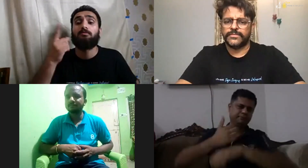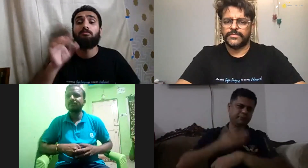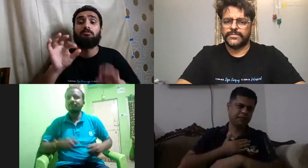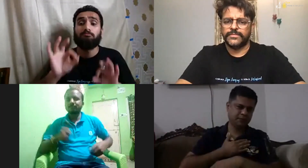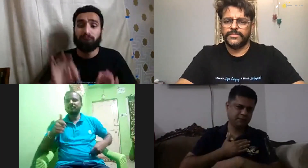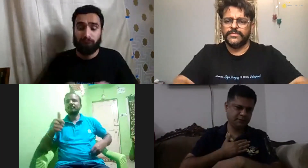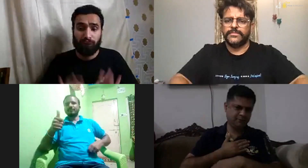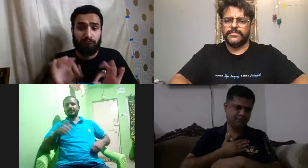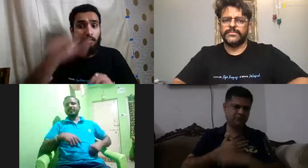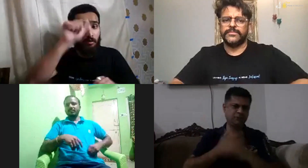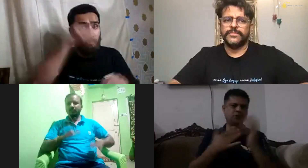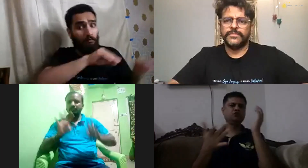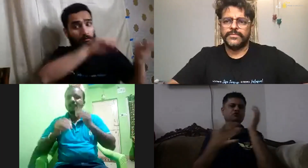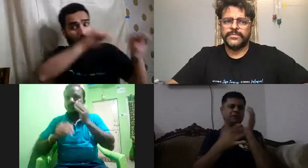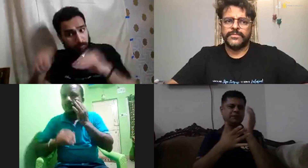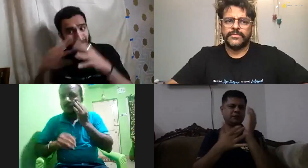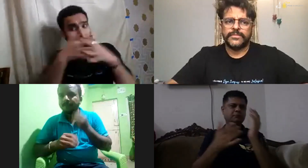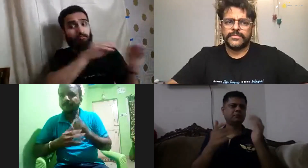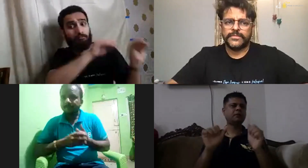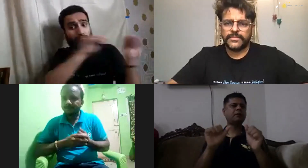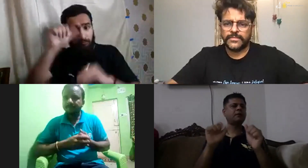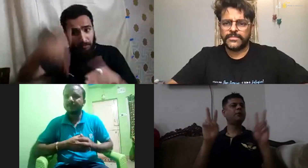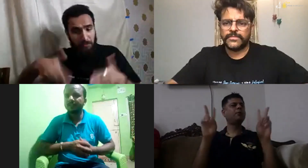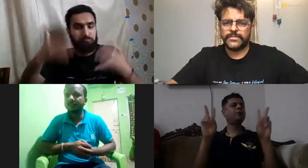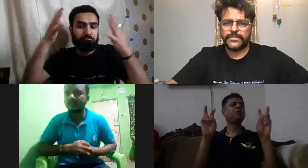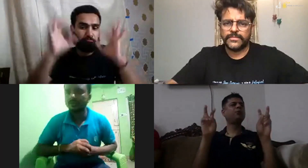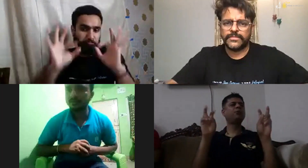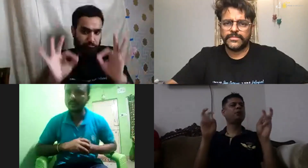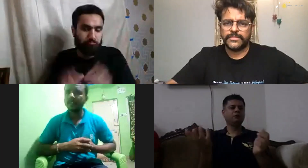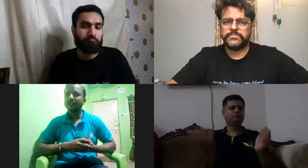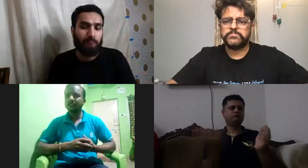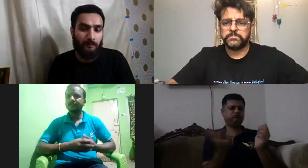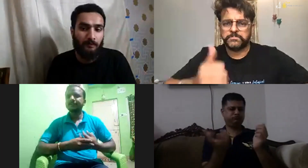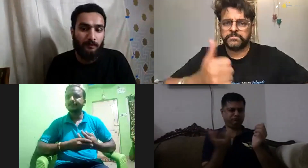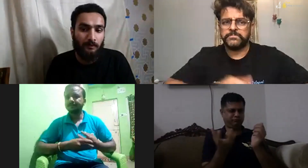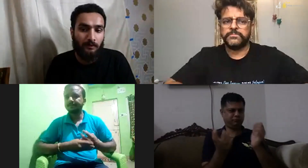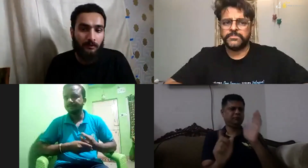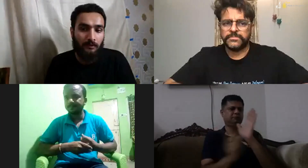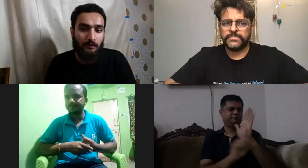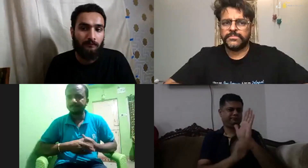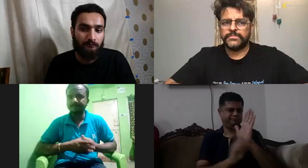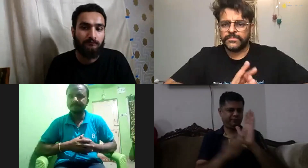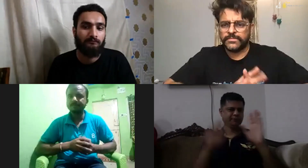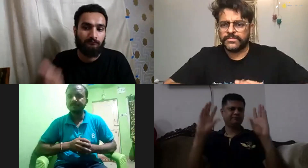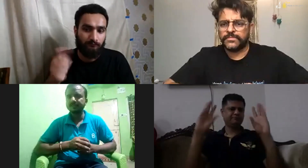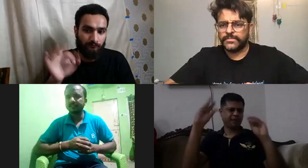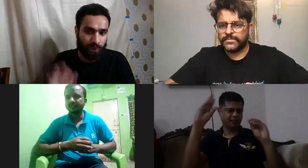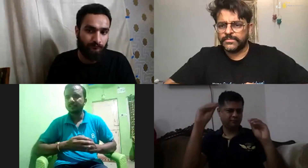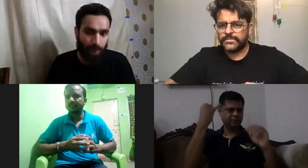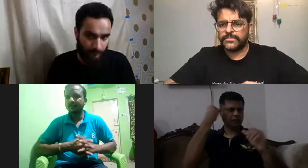Easy, and that's my own company, technology solutions. Yeah, in India, like